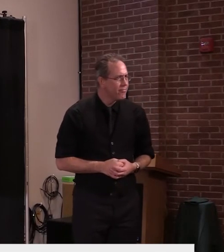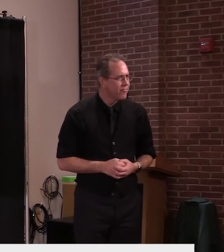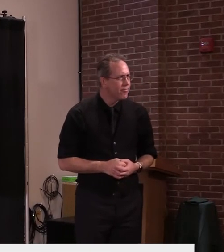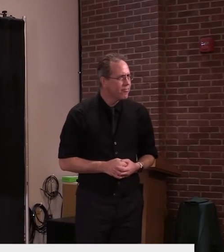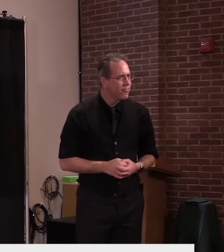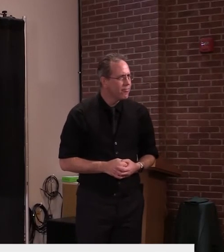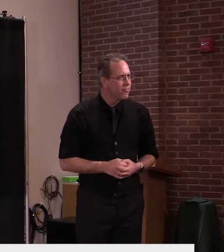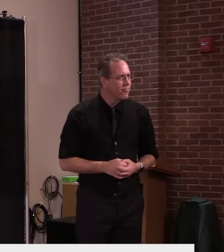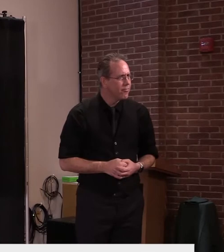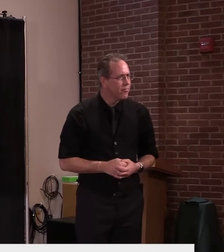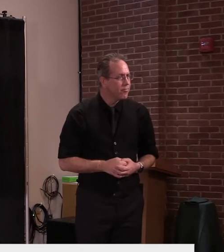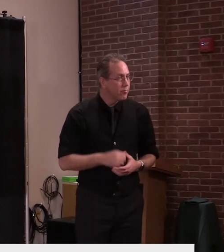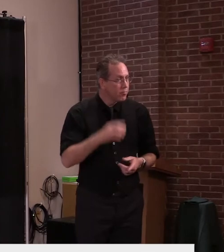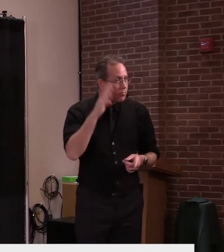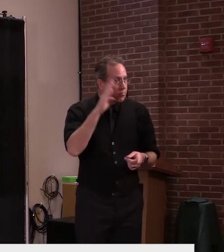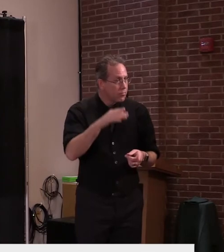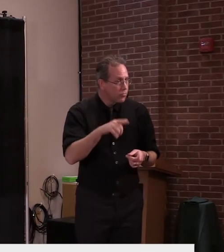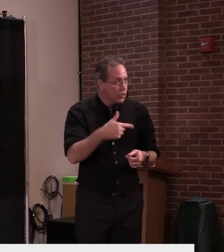Chris Roy?